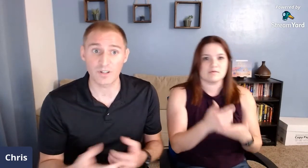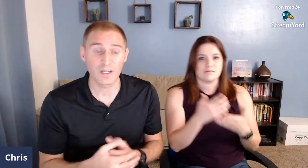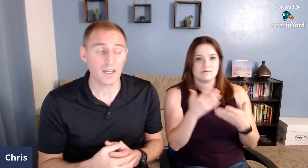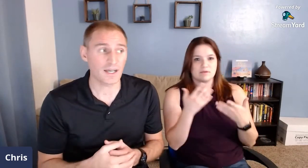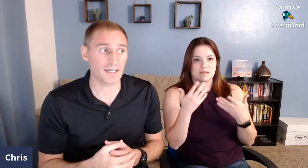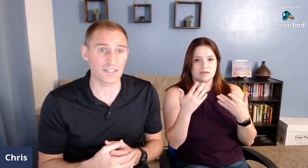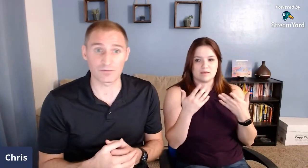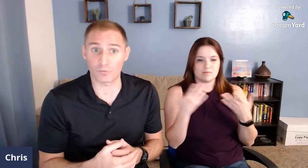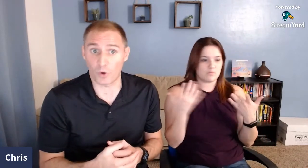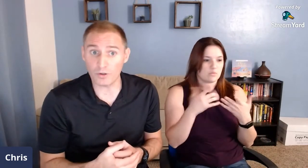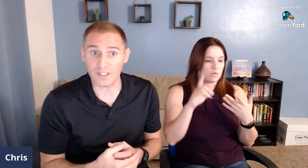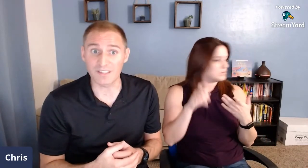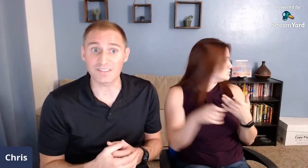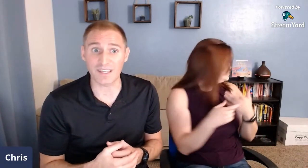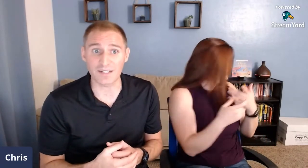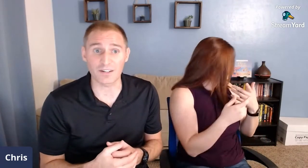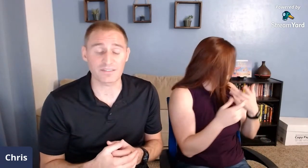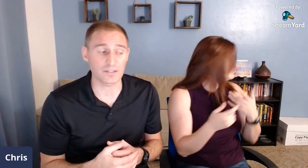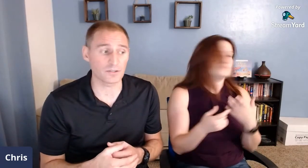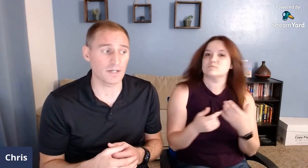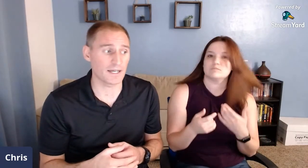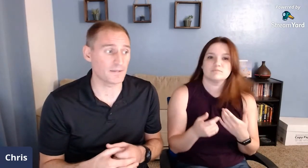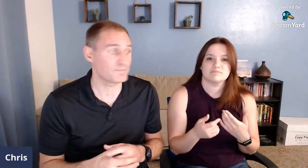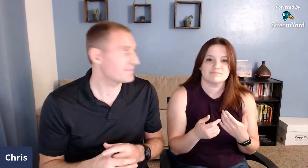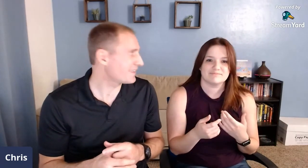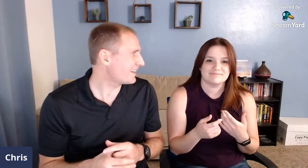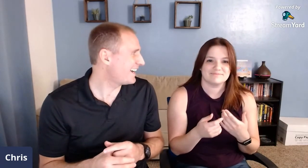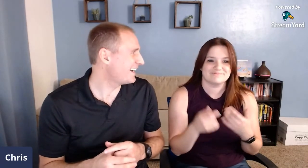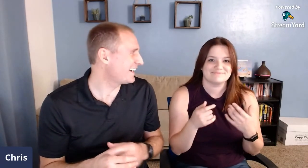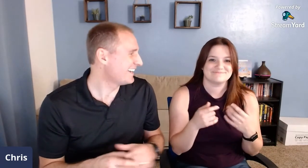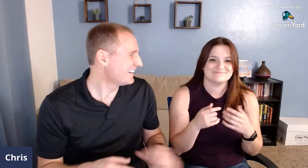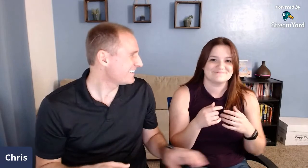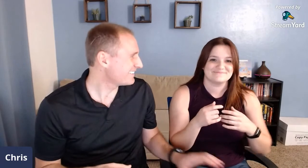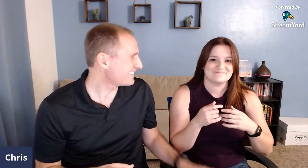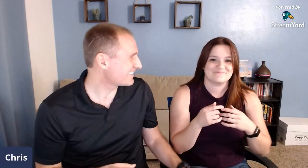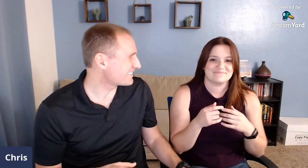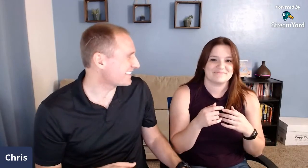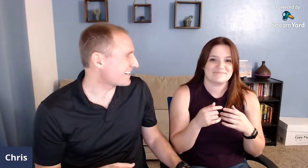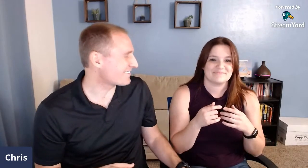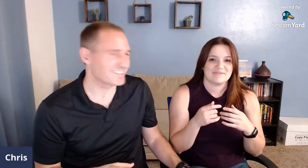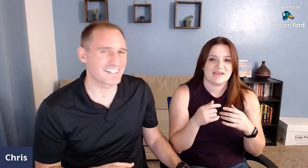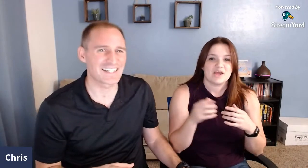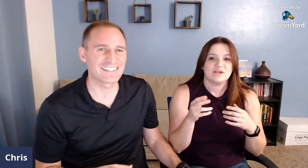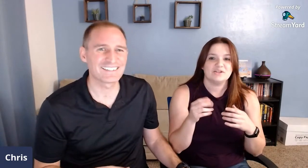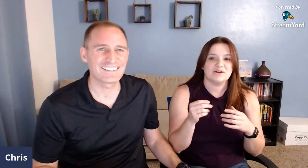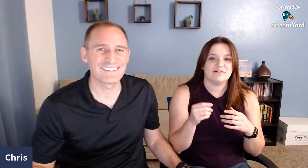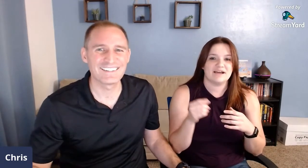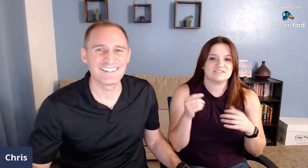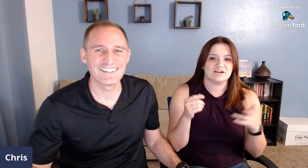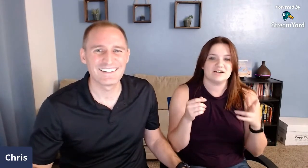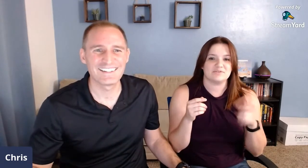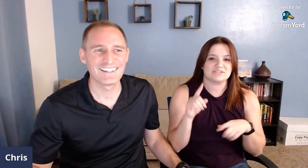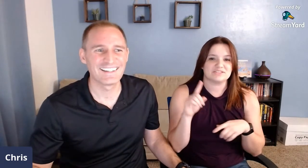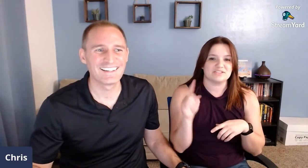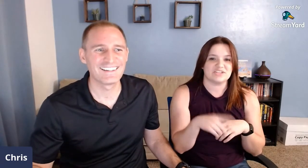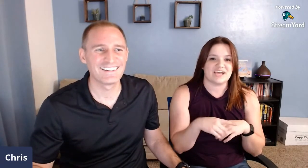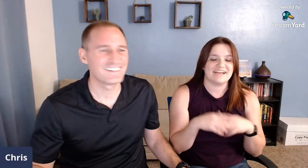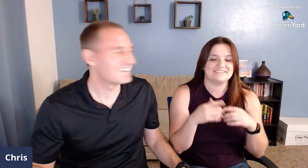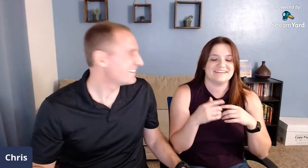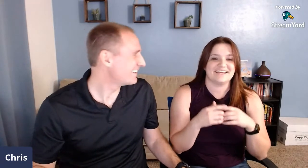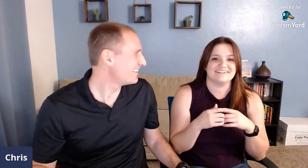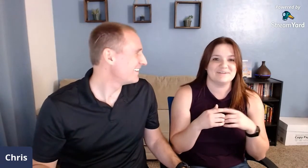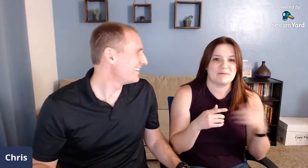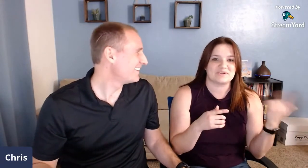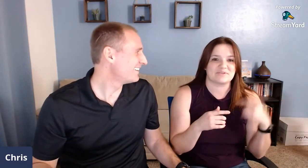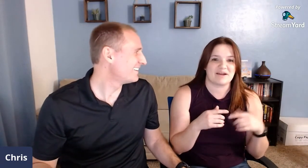the interpreter role is, and also listening out for. No, I saw a question in the